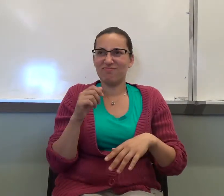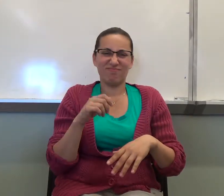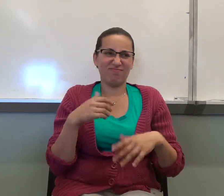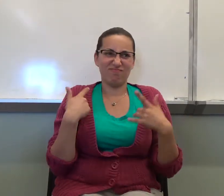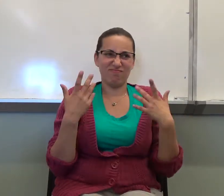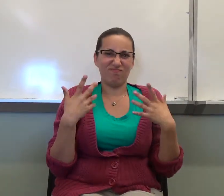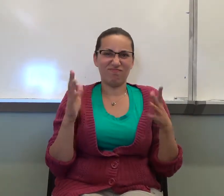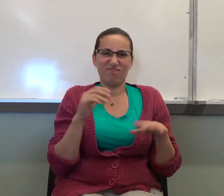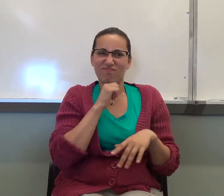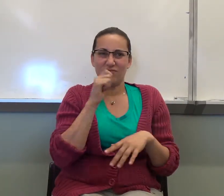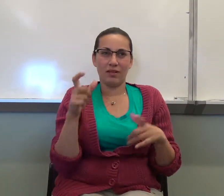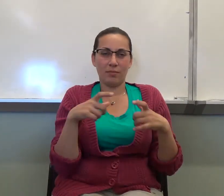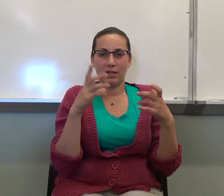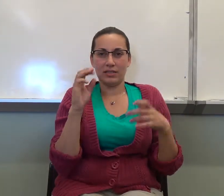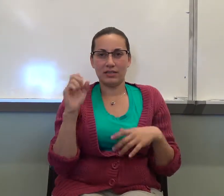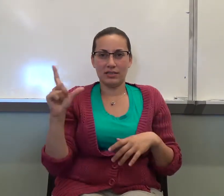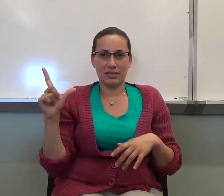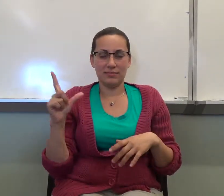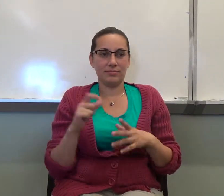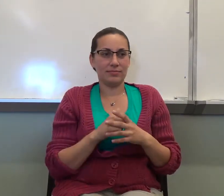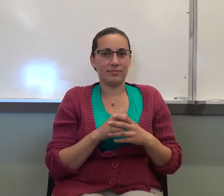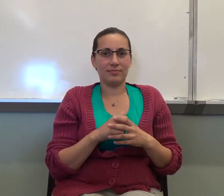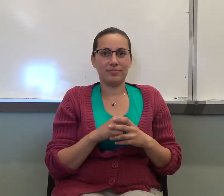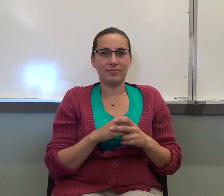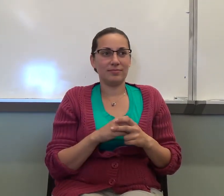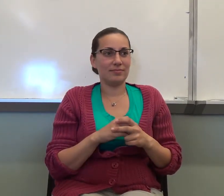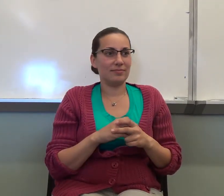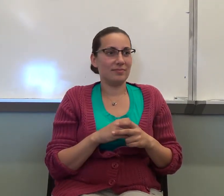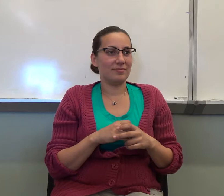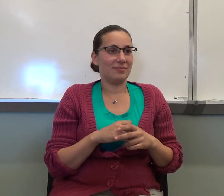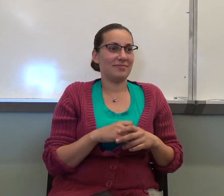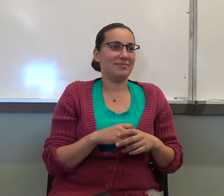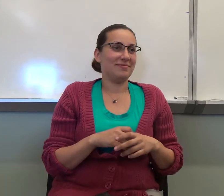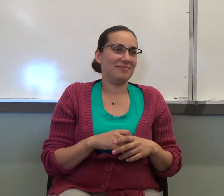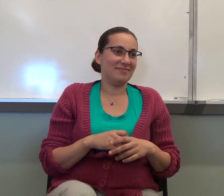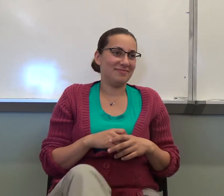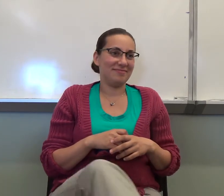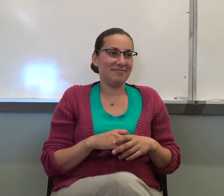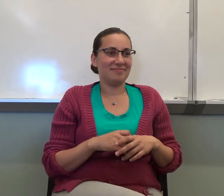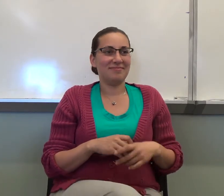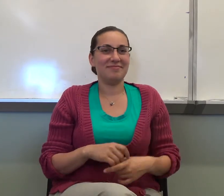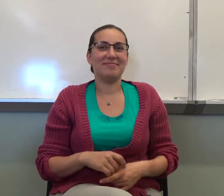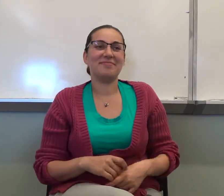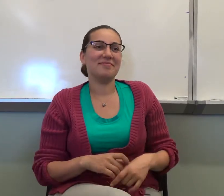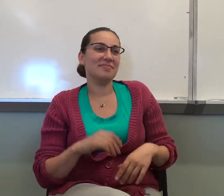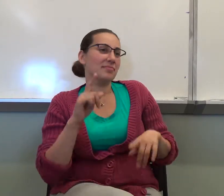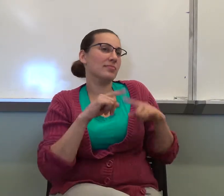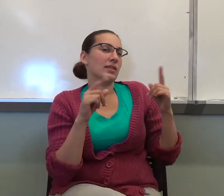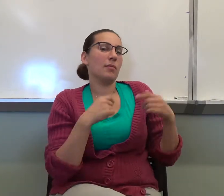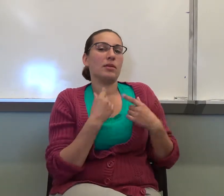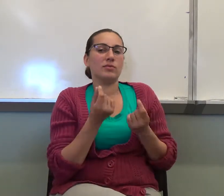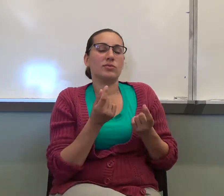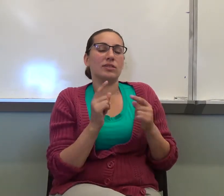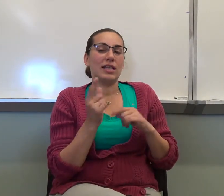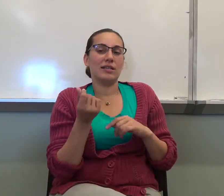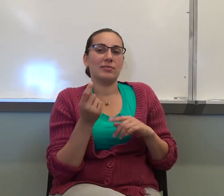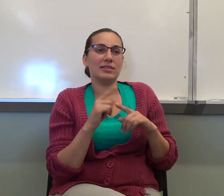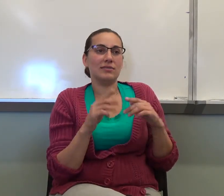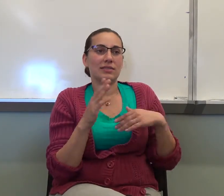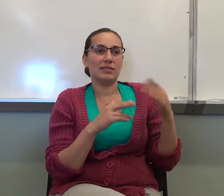it slightly differently from what the book does, because it just works out easier in terms of understanding what's happening. I'm just going to take the 3 and